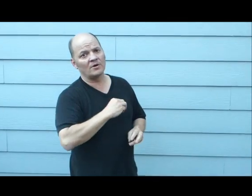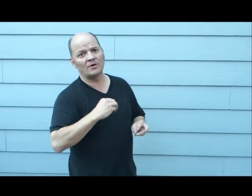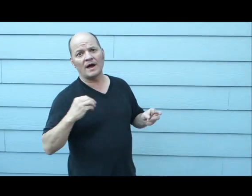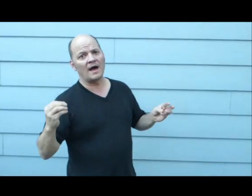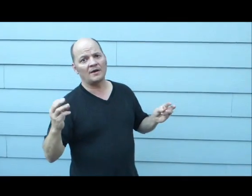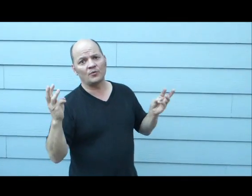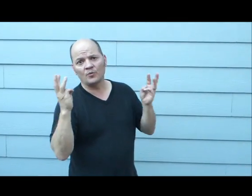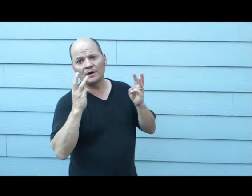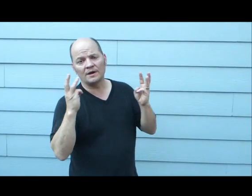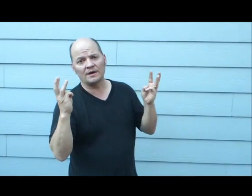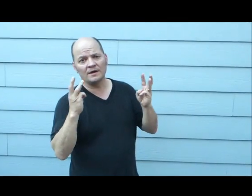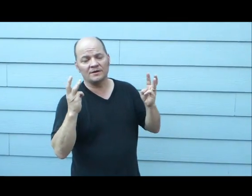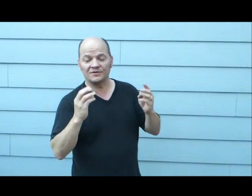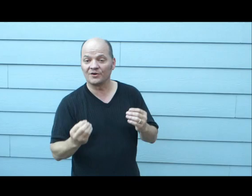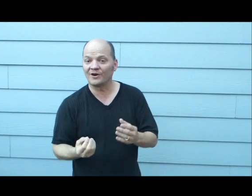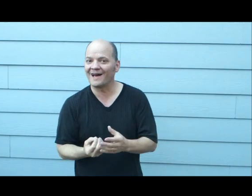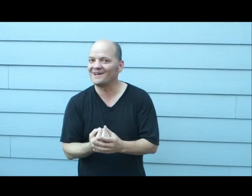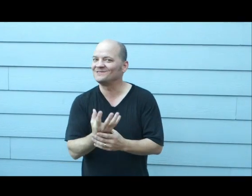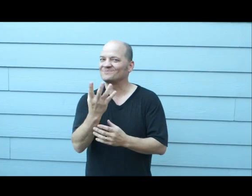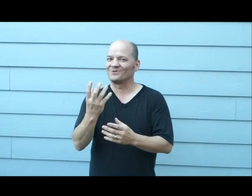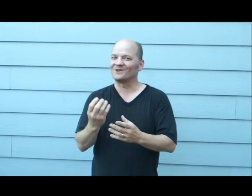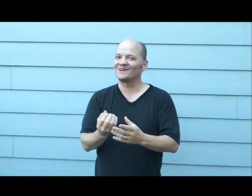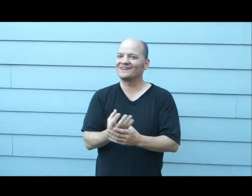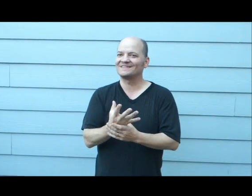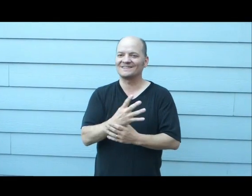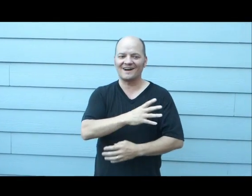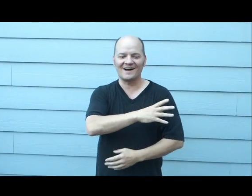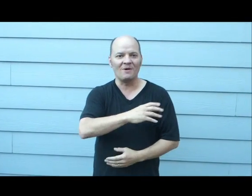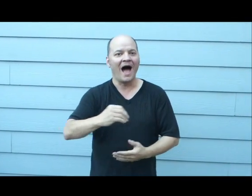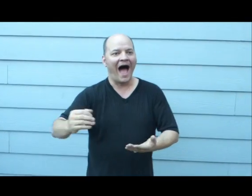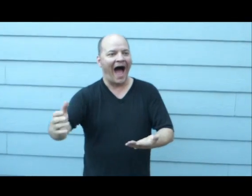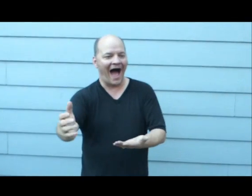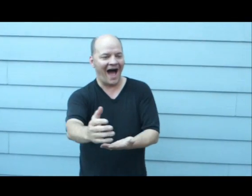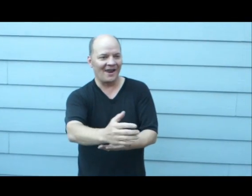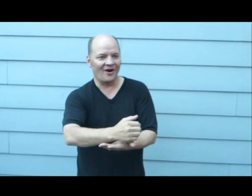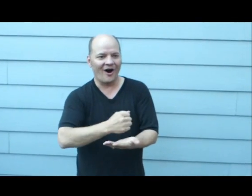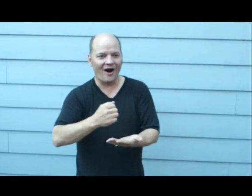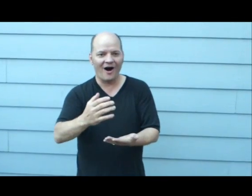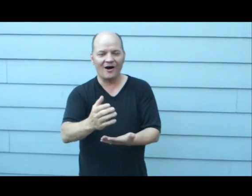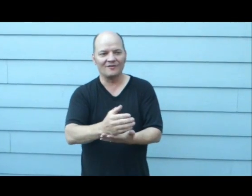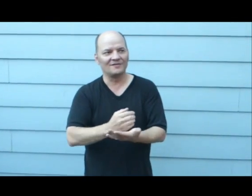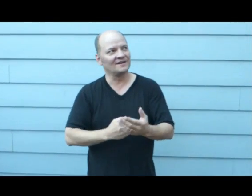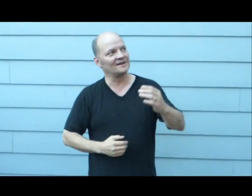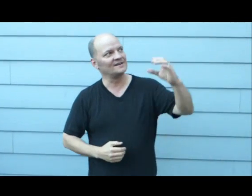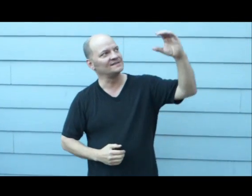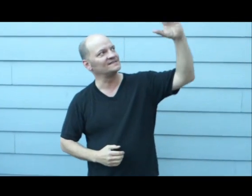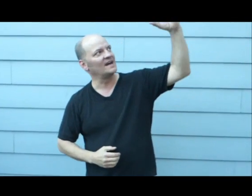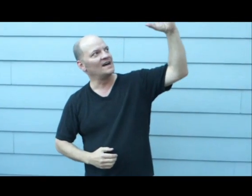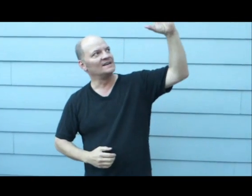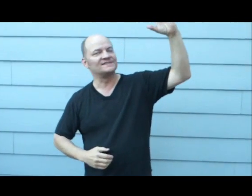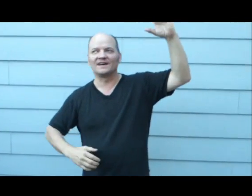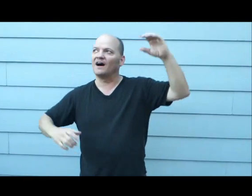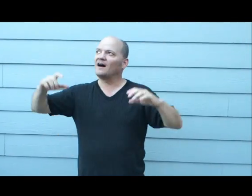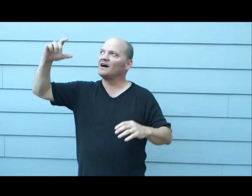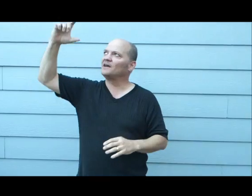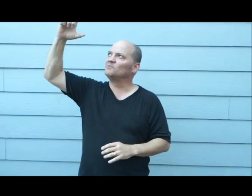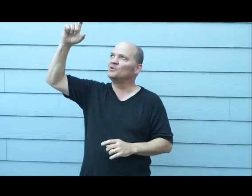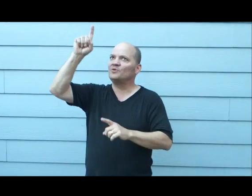Summer and winter and springtime and harvest, sun,